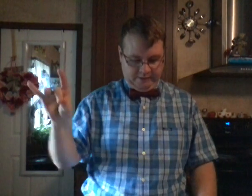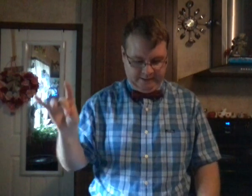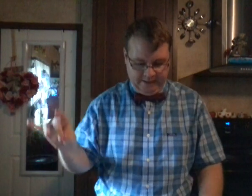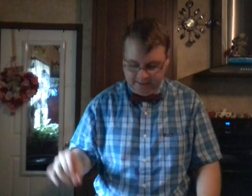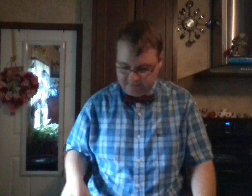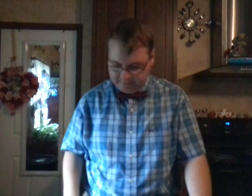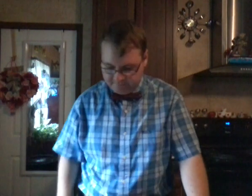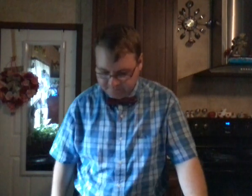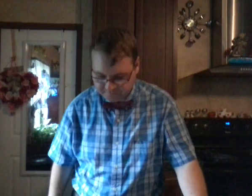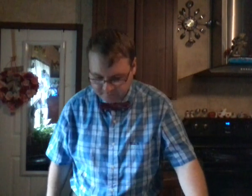28.